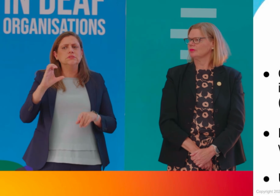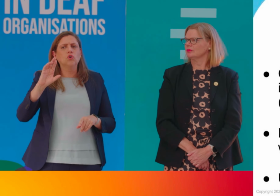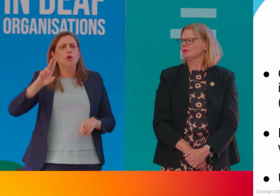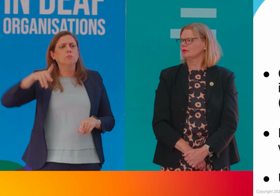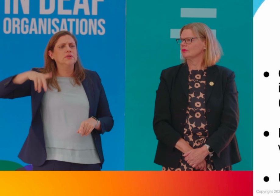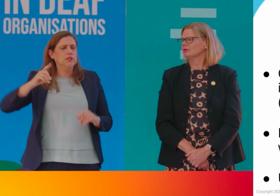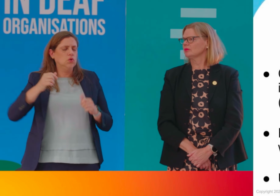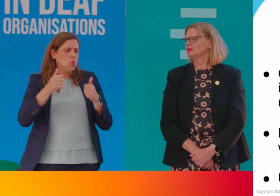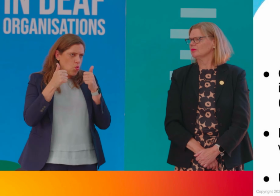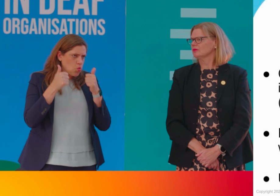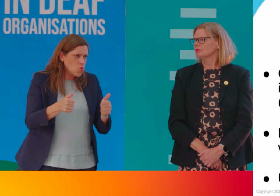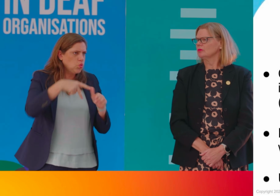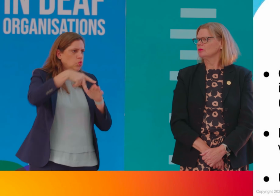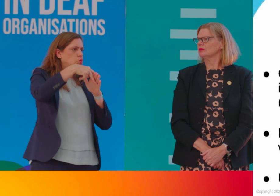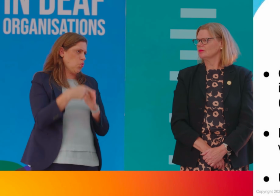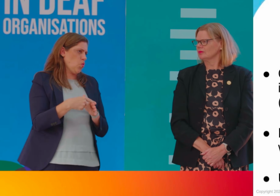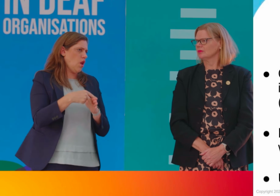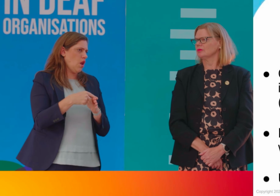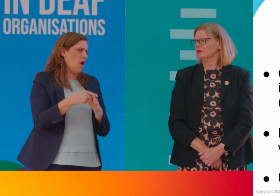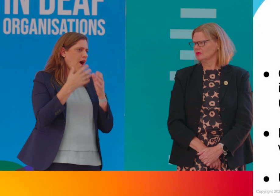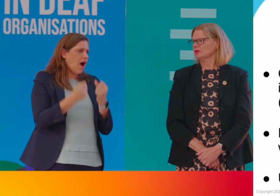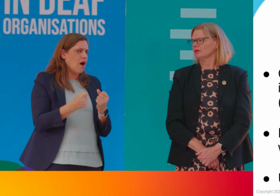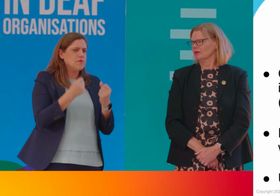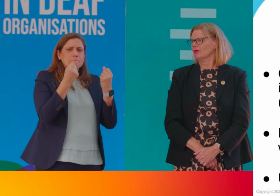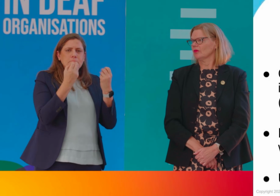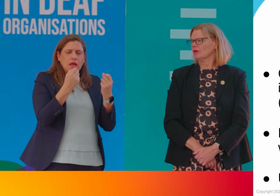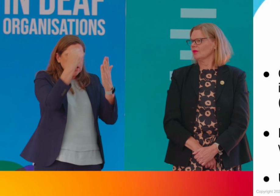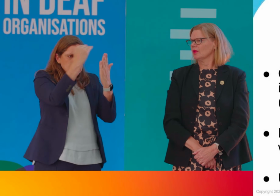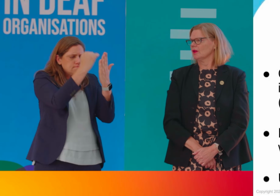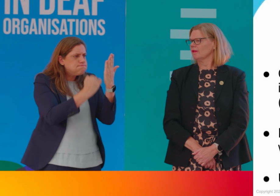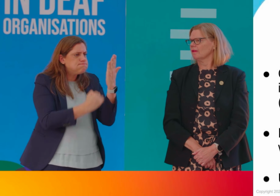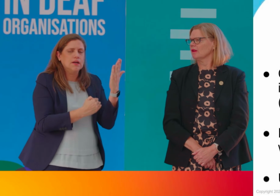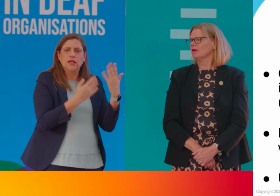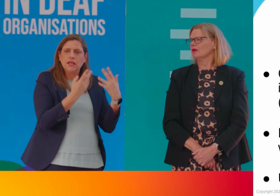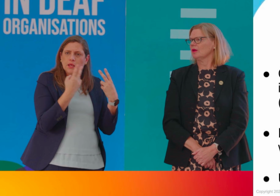It is also important to note that CEDAW has